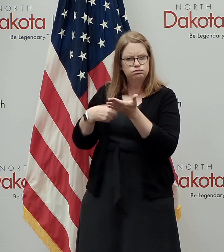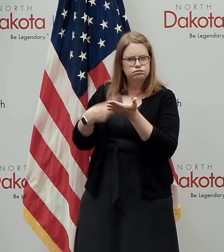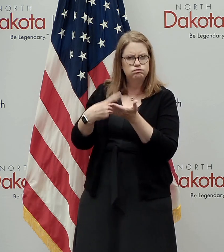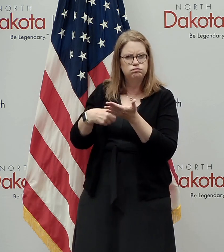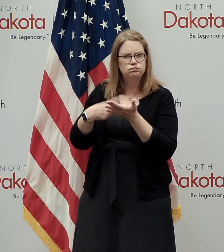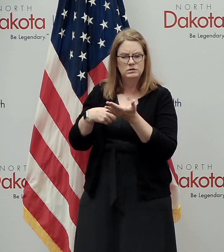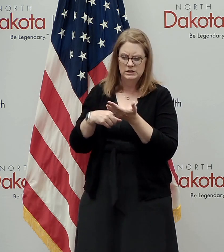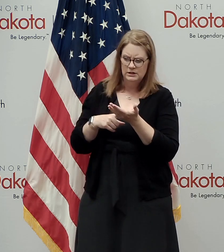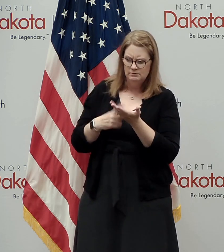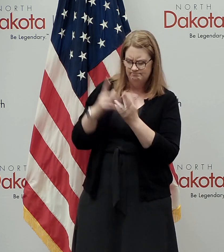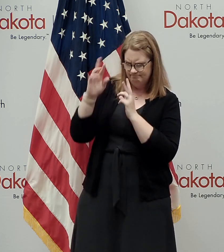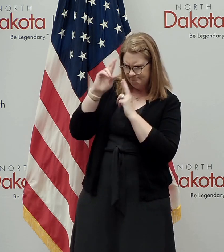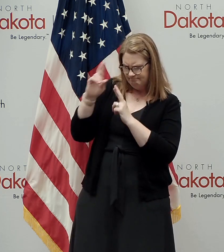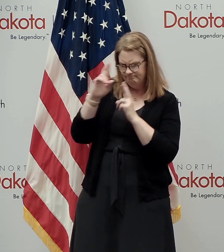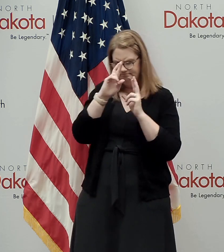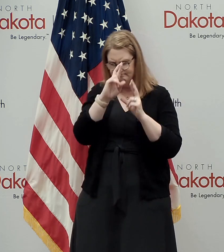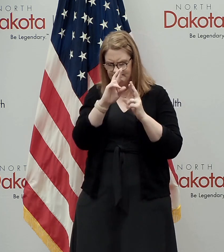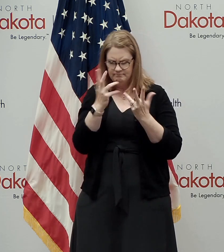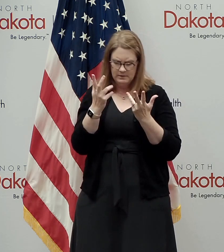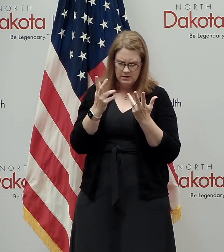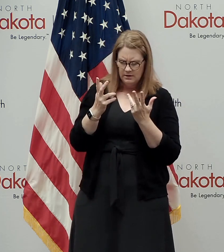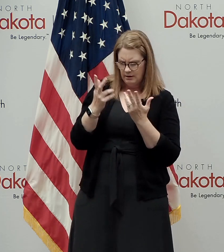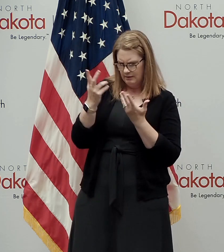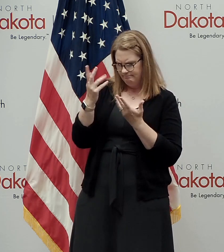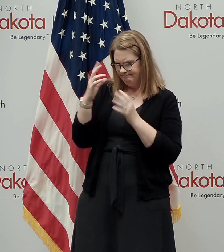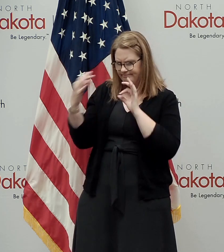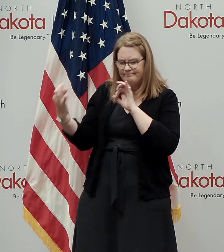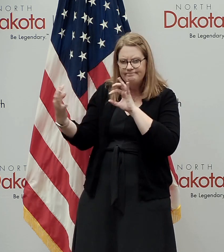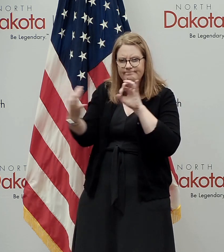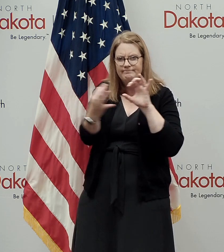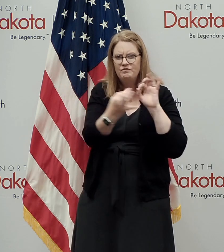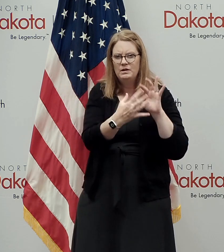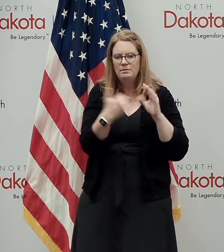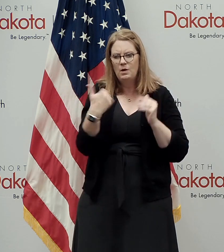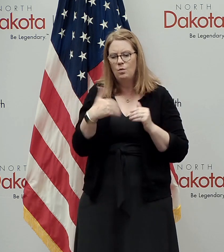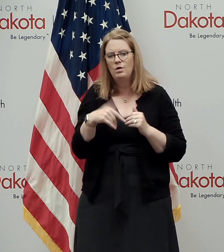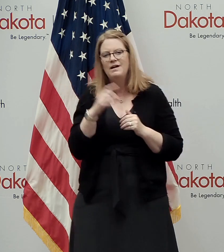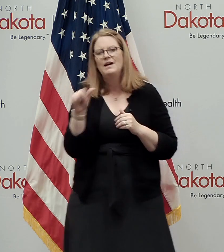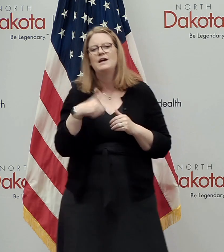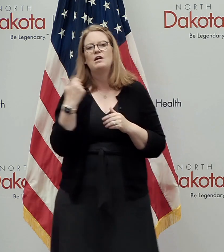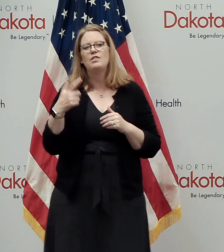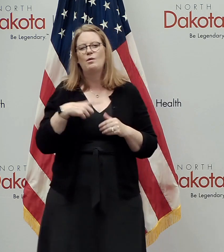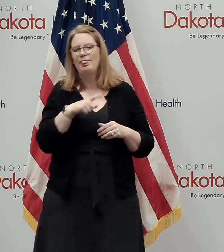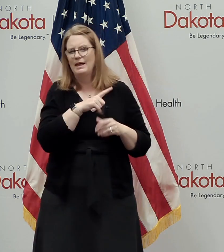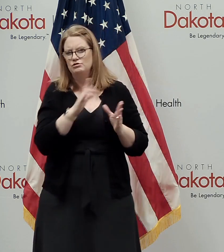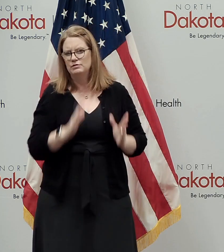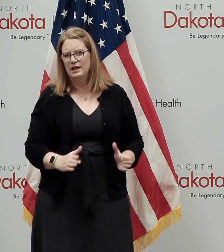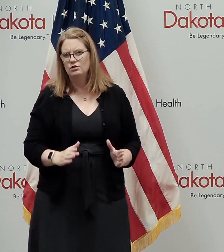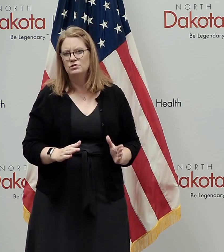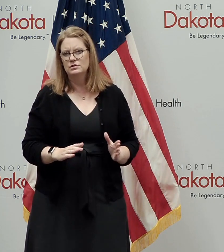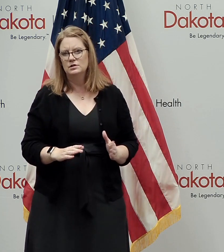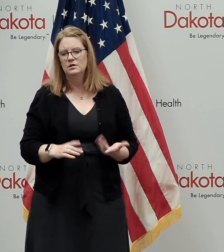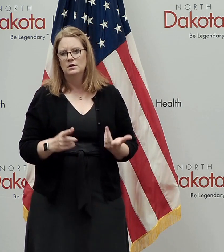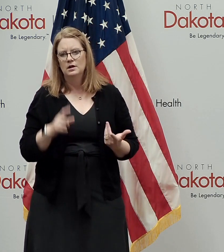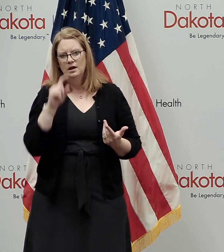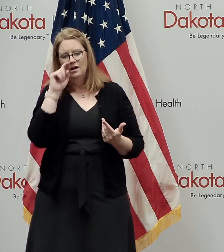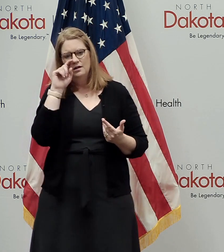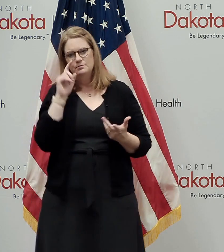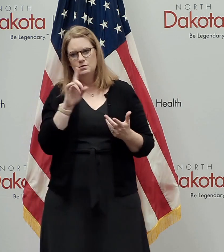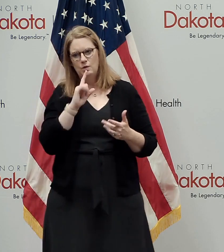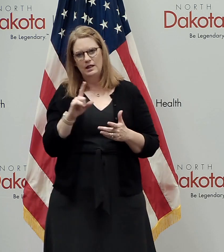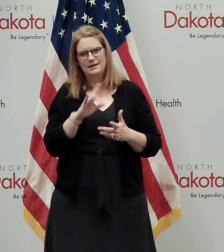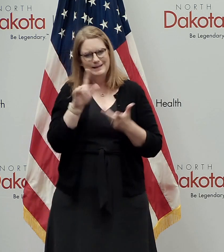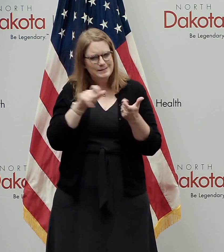their respective caucuses to get input, and dozens of other individual legislators that these leaders have referred us to